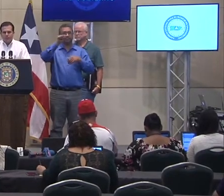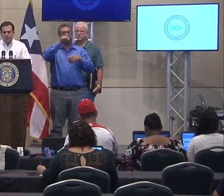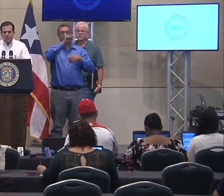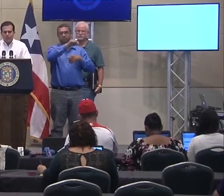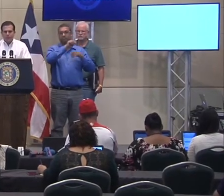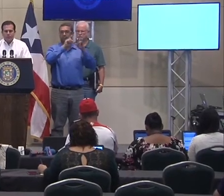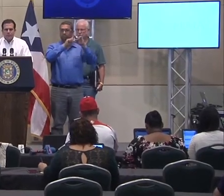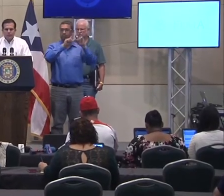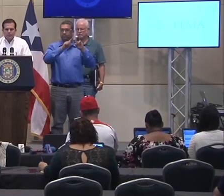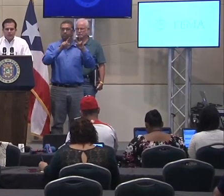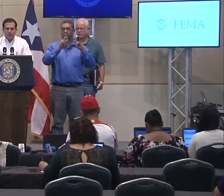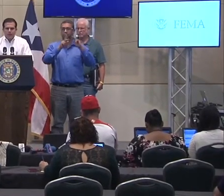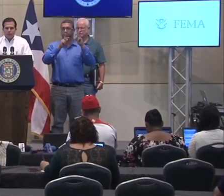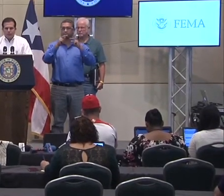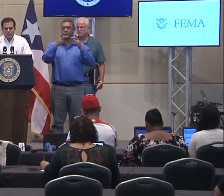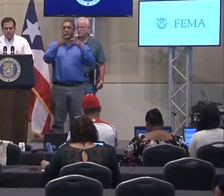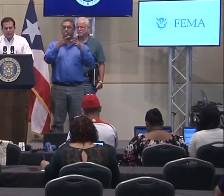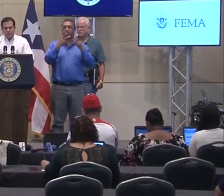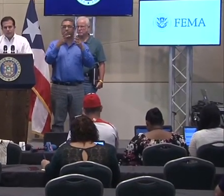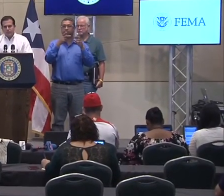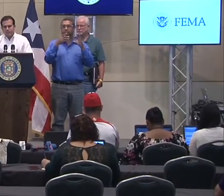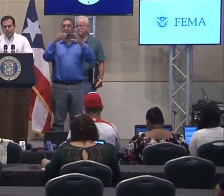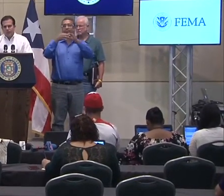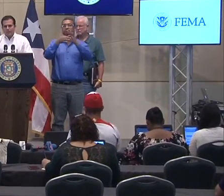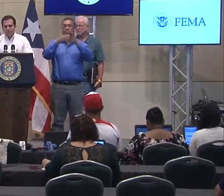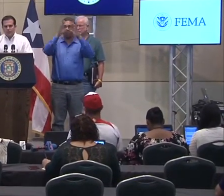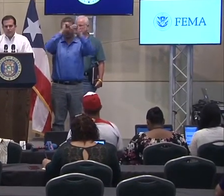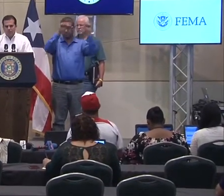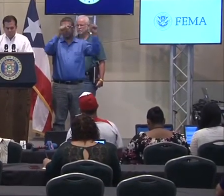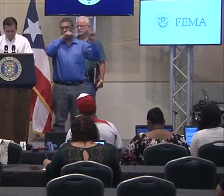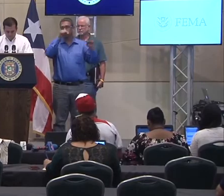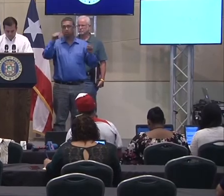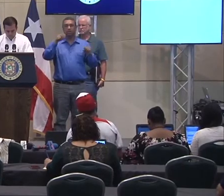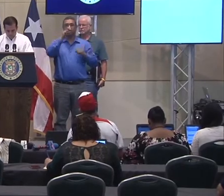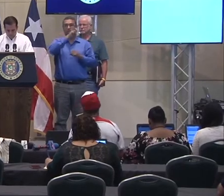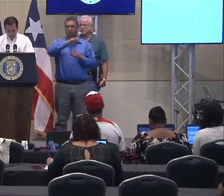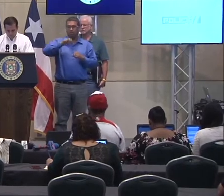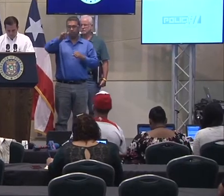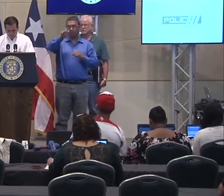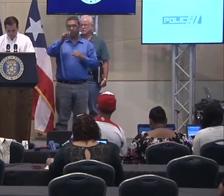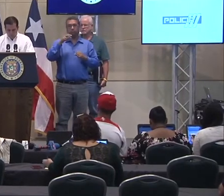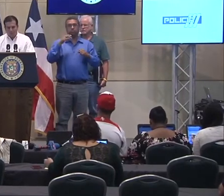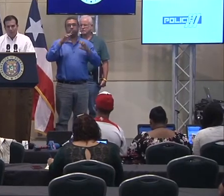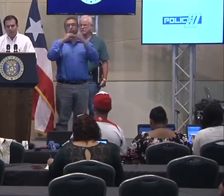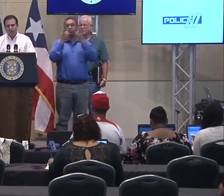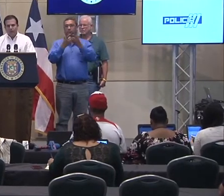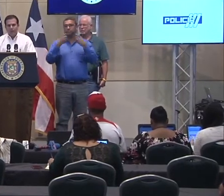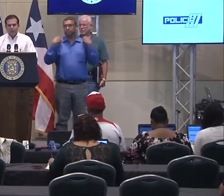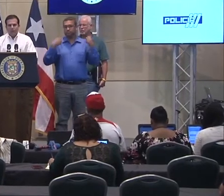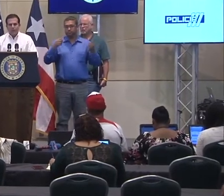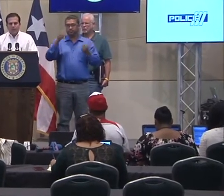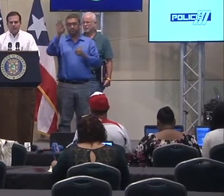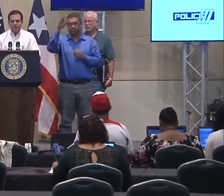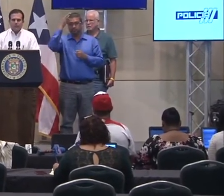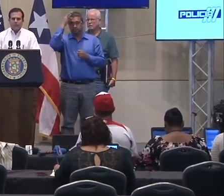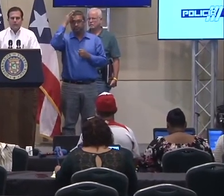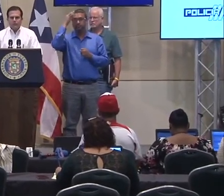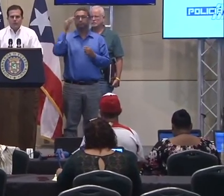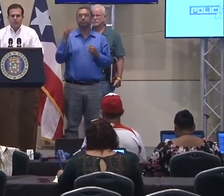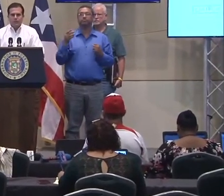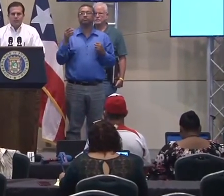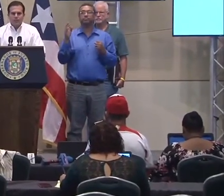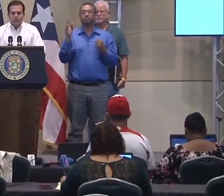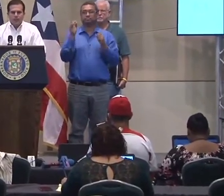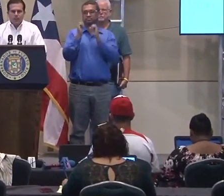Cabinet as well, Transportation, HHS, and Surgeon General were here accompanying the